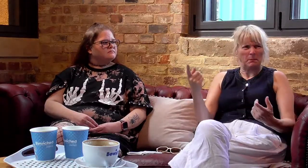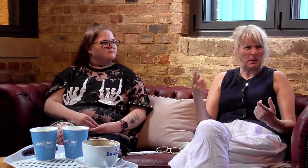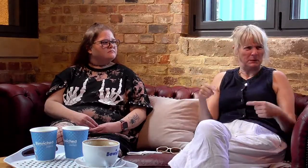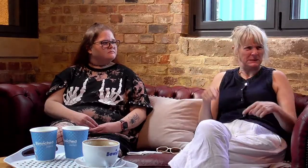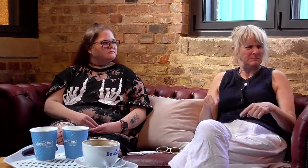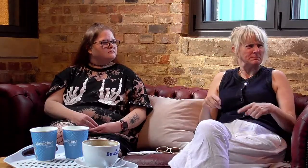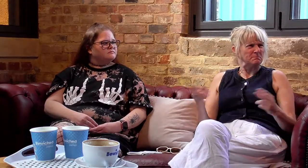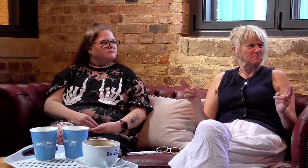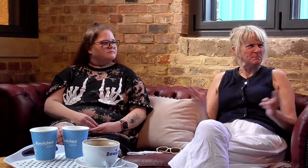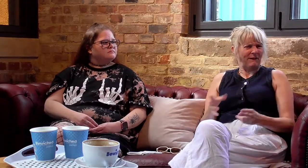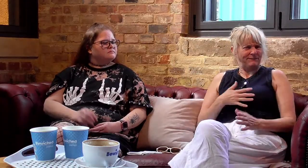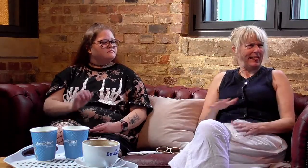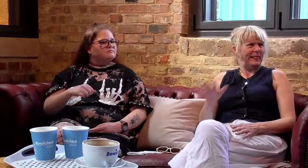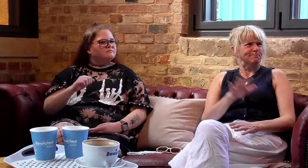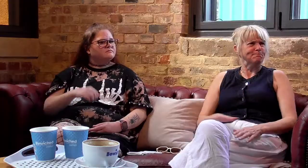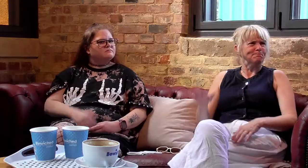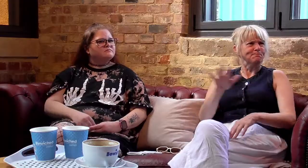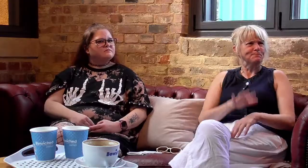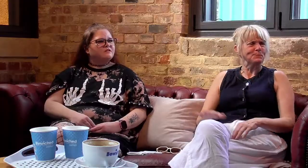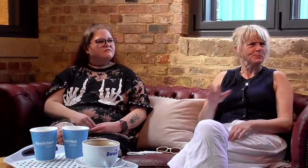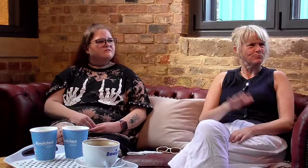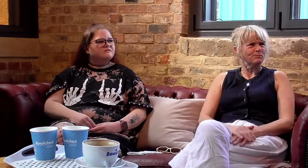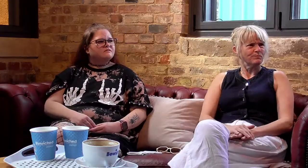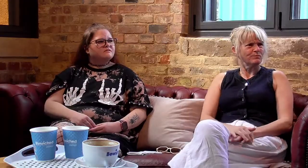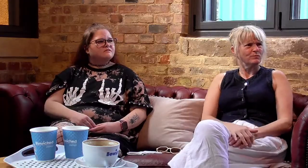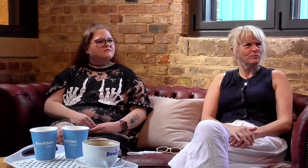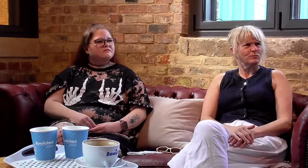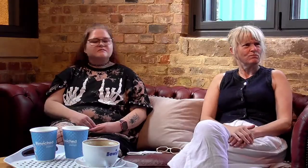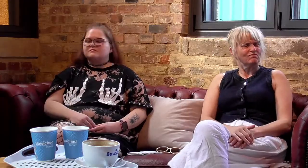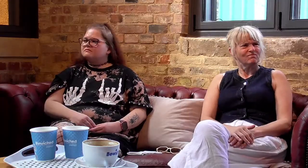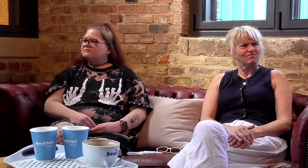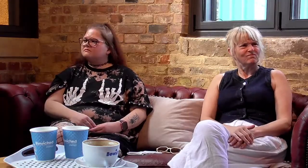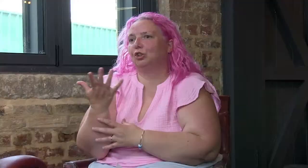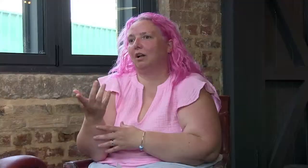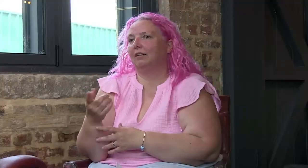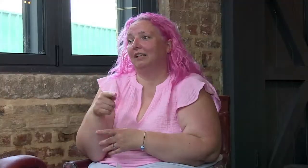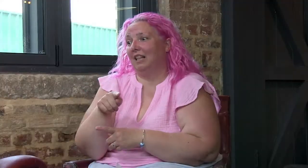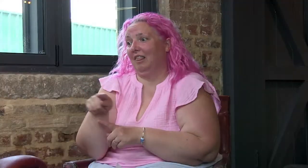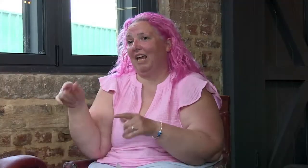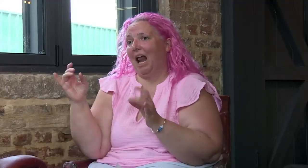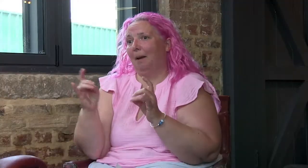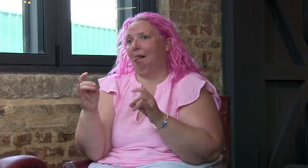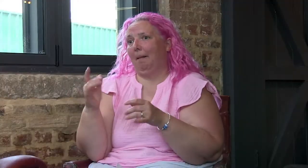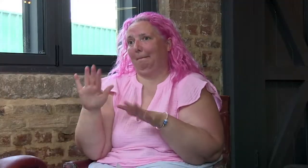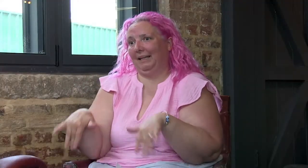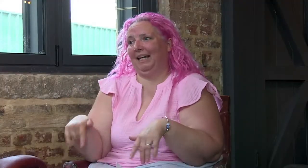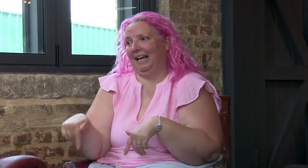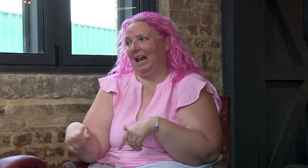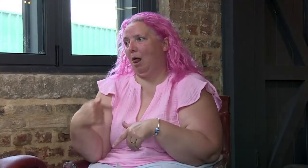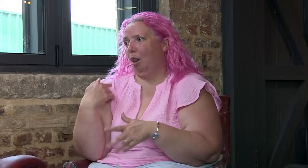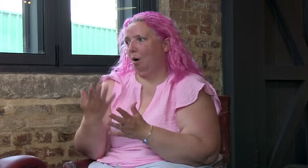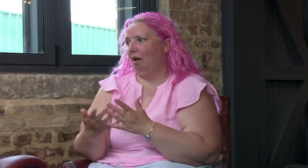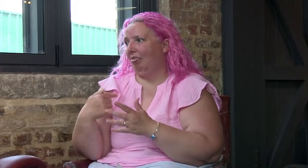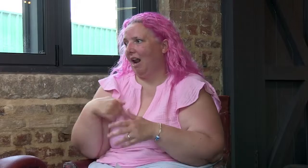bees, but there definitely feels like there's fewer around. That's it. And through our generation, you